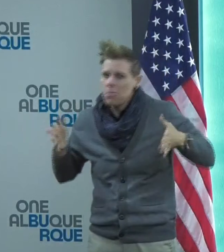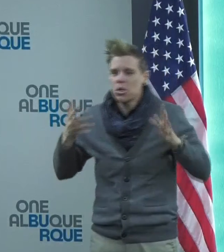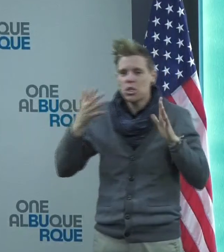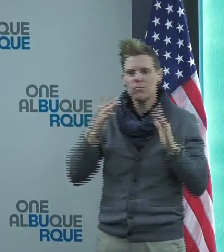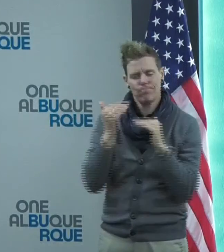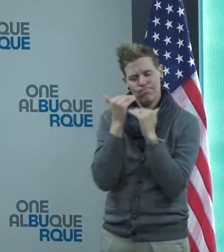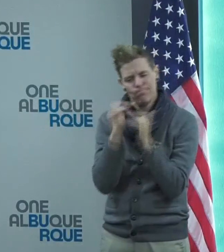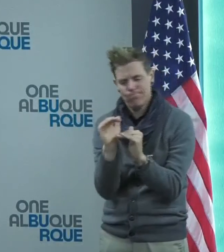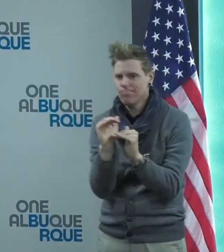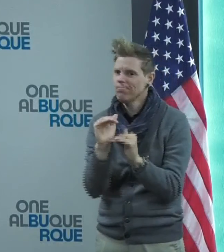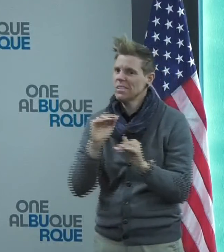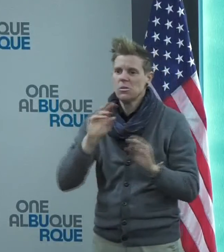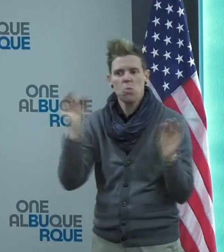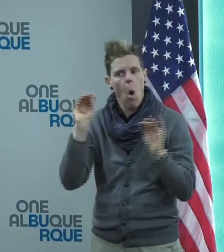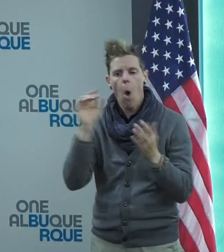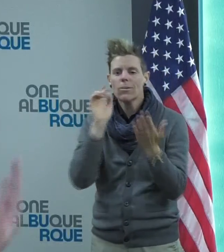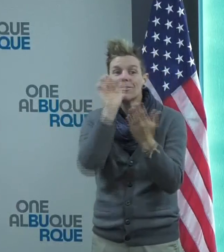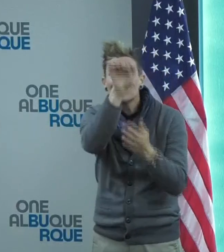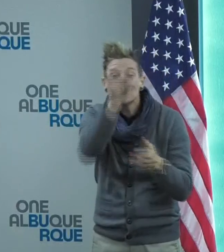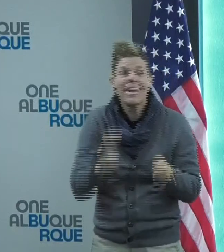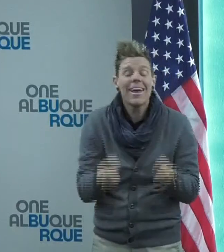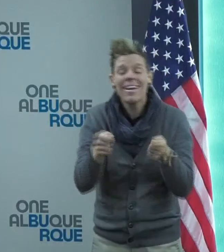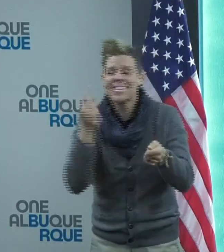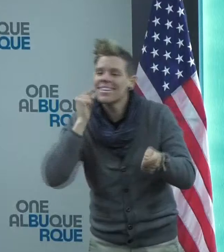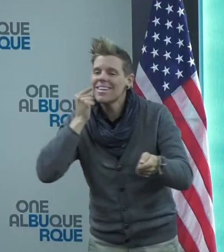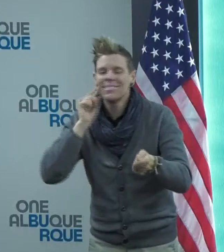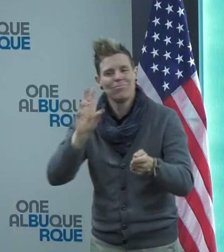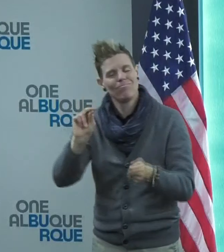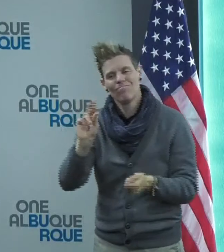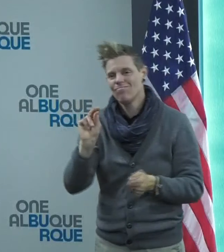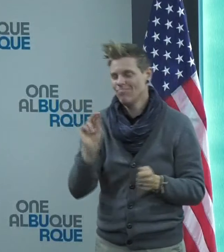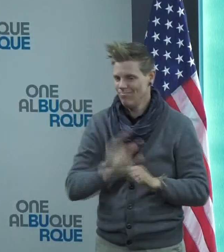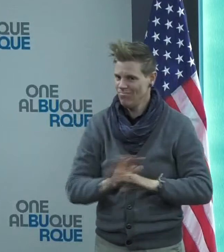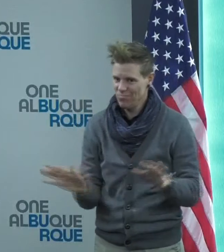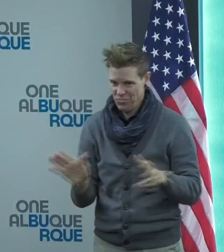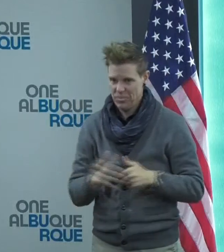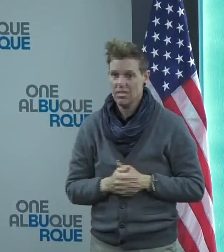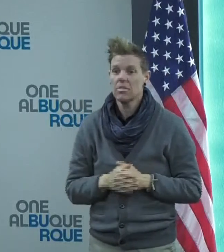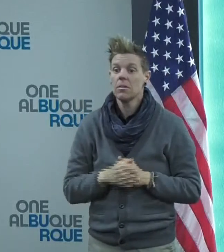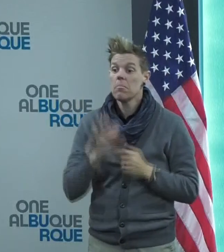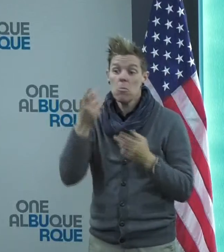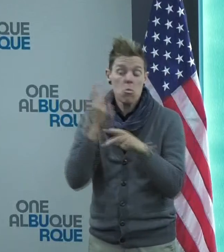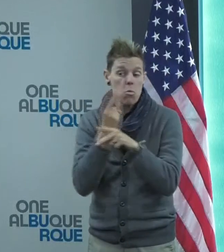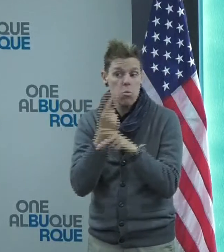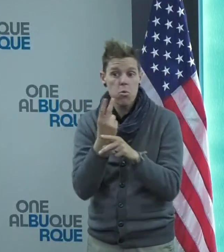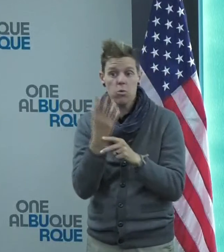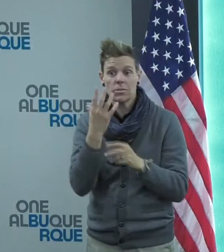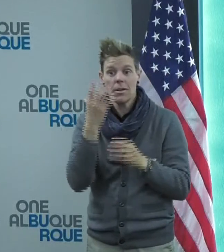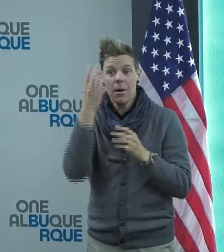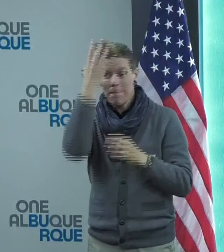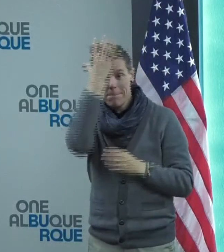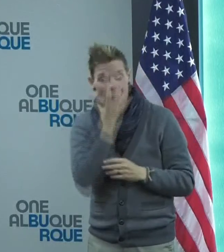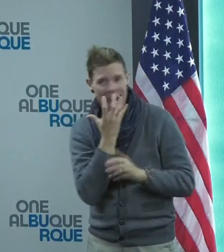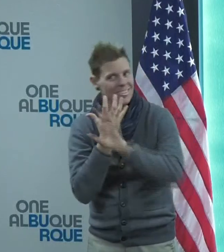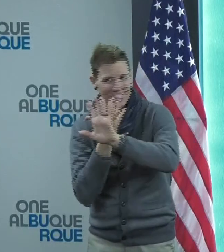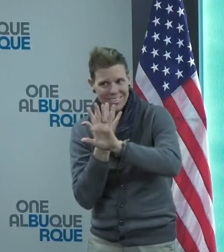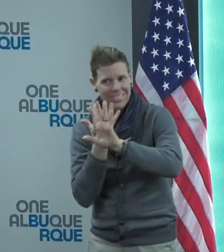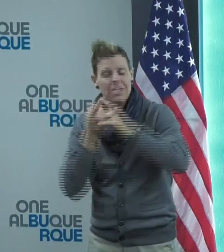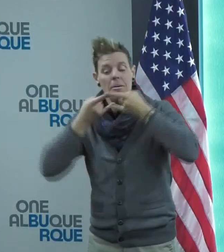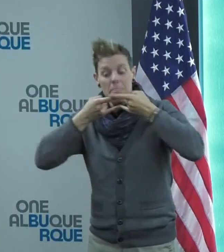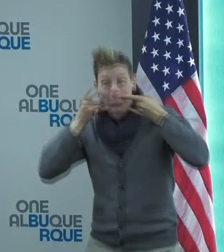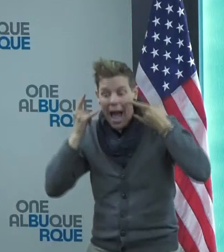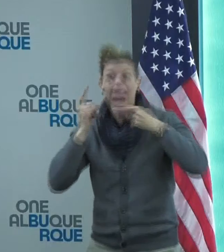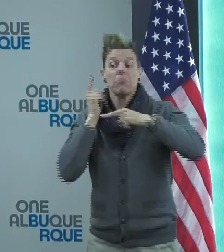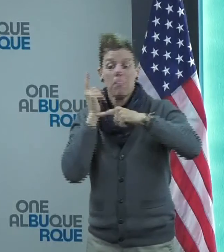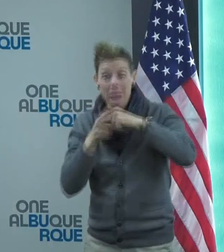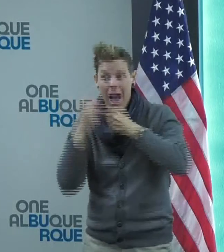making sure it's only outside. And masks, COVID masks are worn even on top of the Halloween mask.